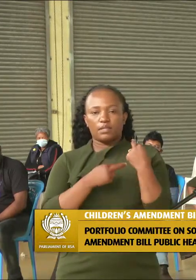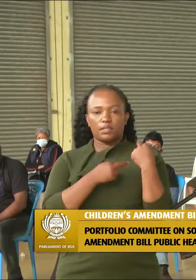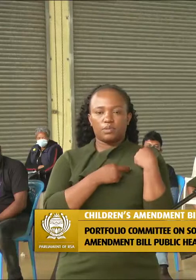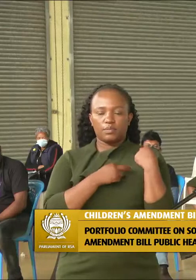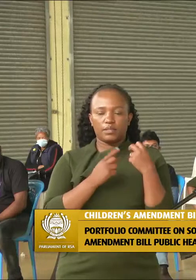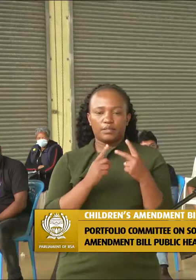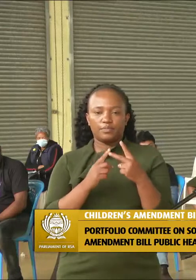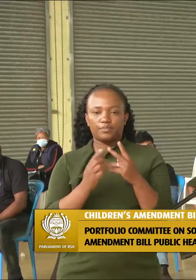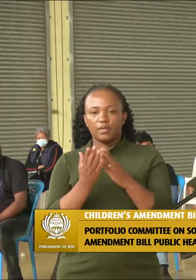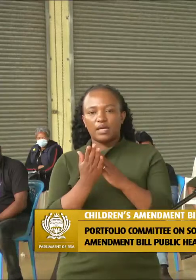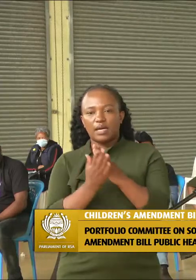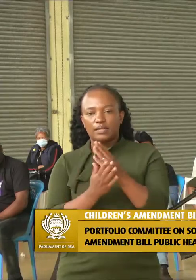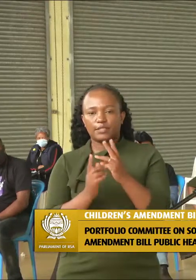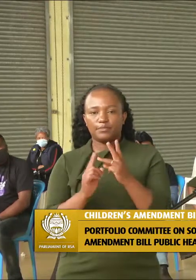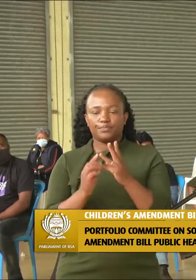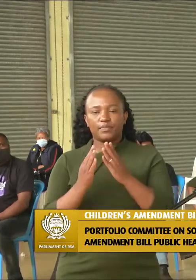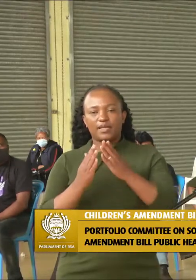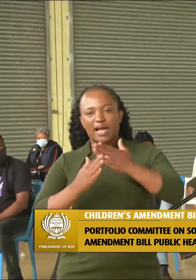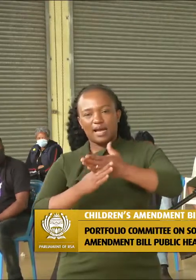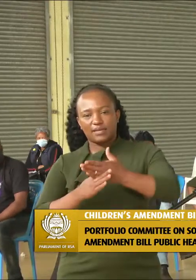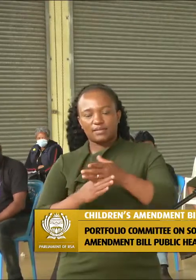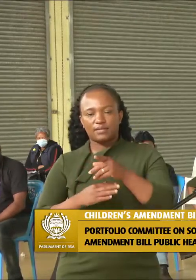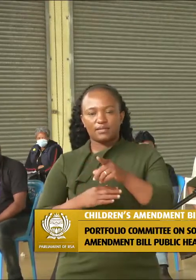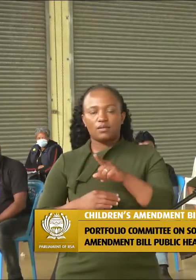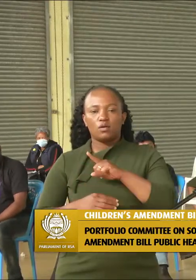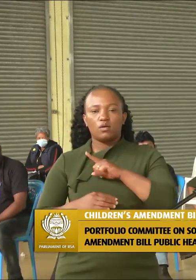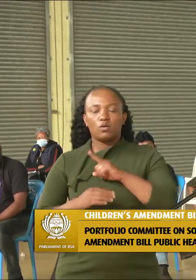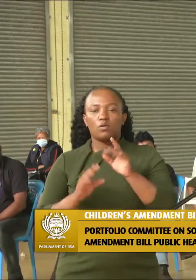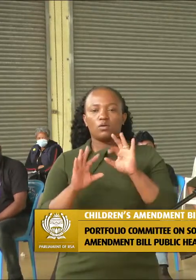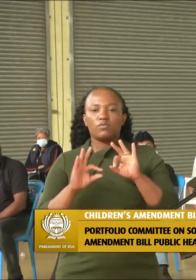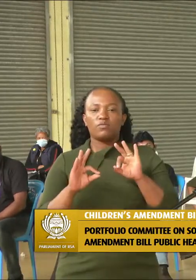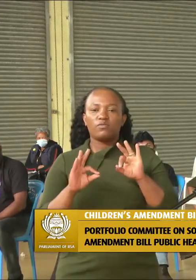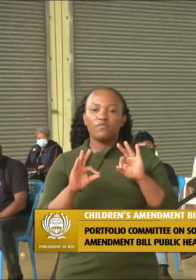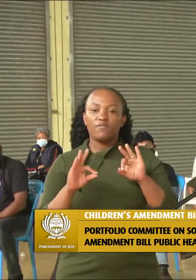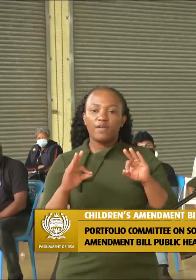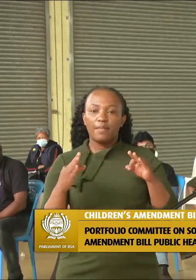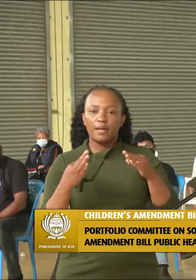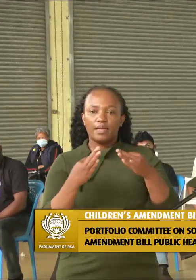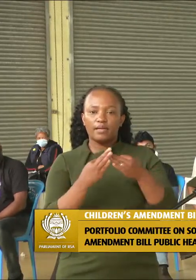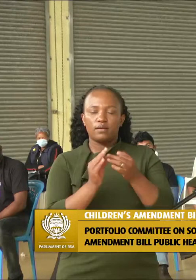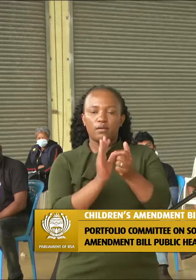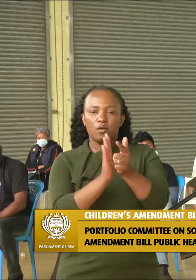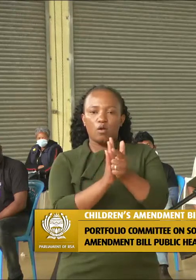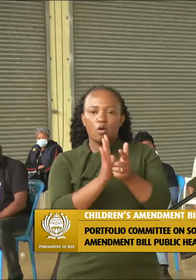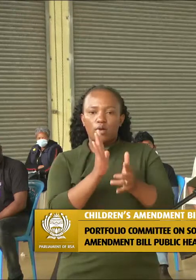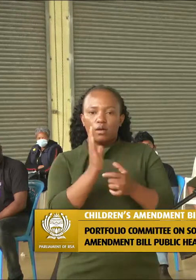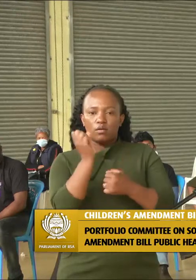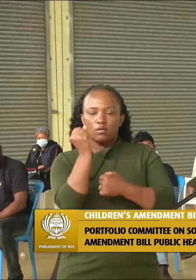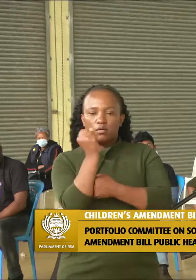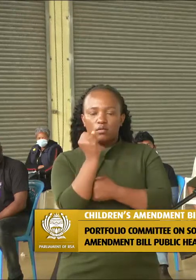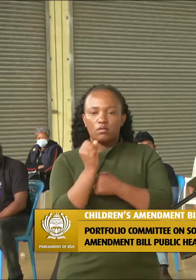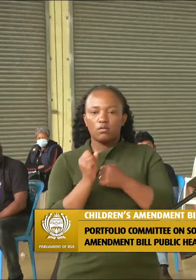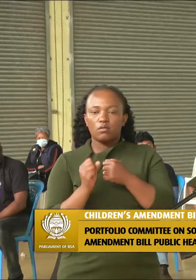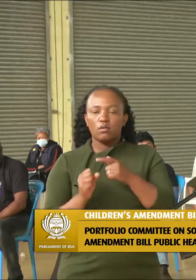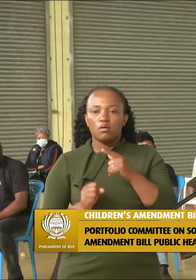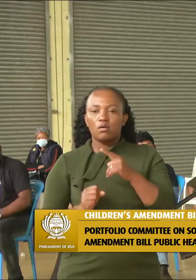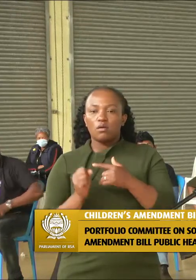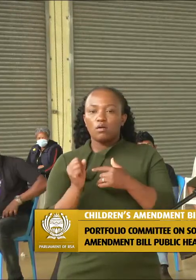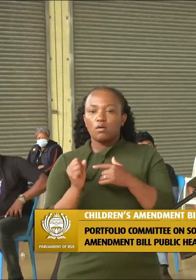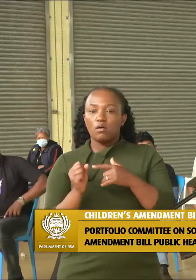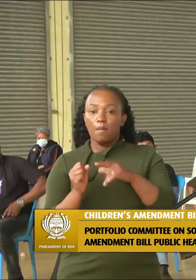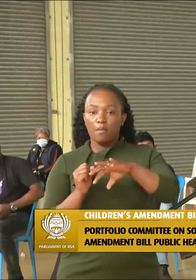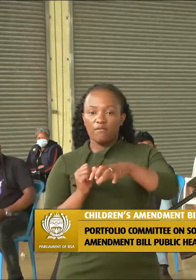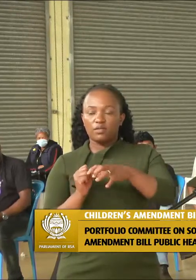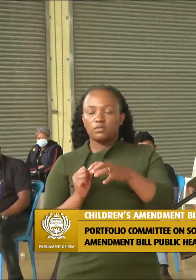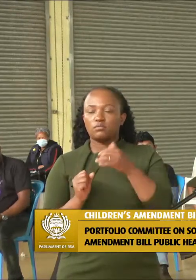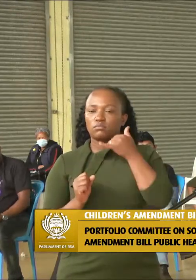relate mostly to the Office of the Family Advocate, and for your province, you can contact them at